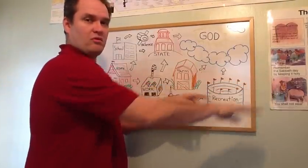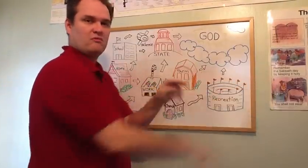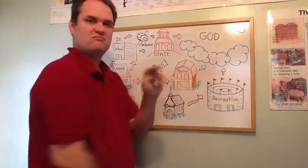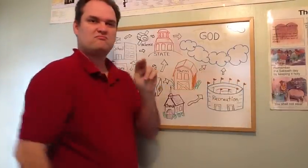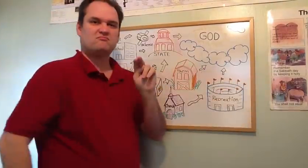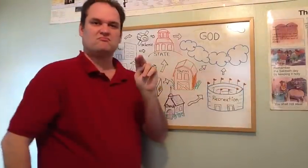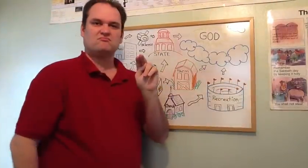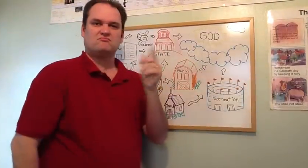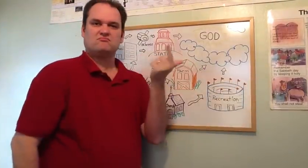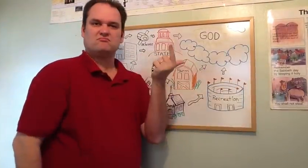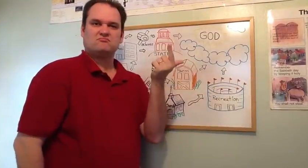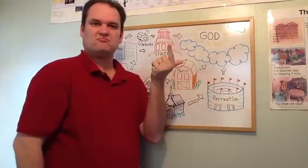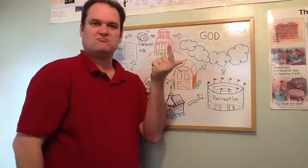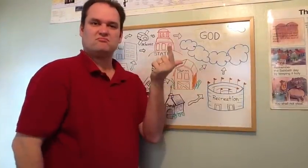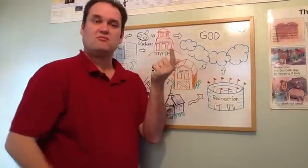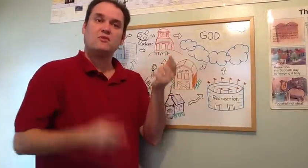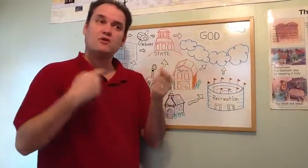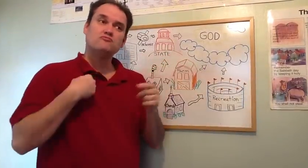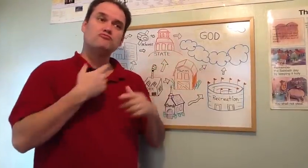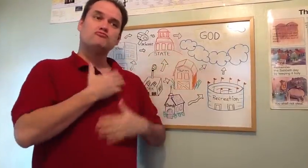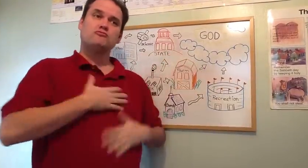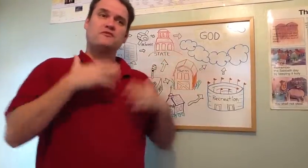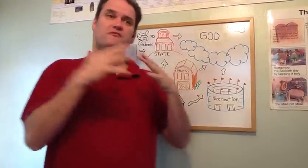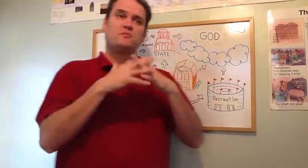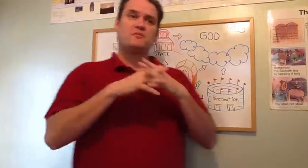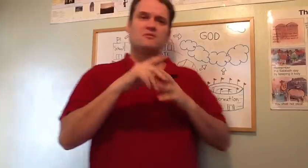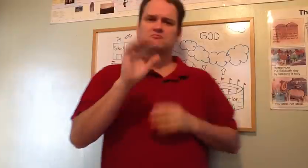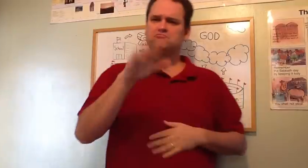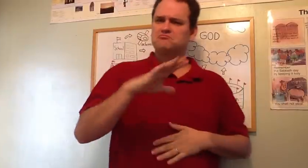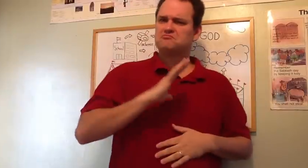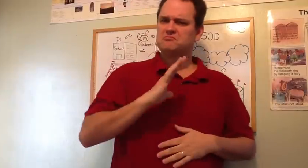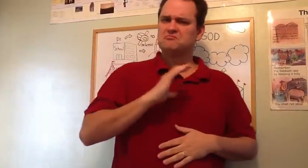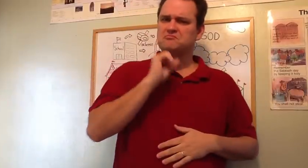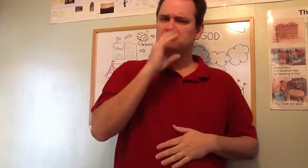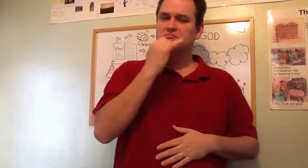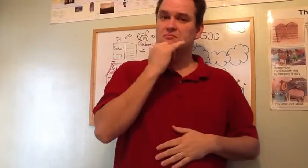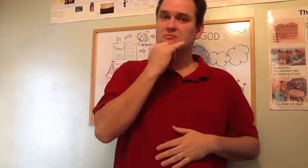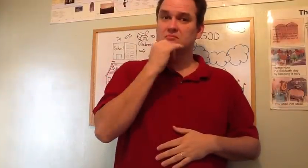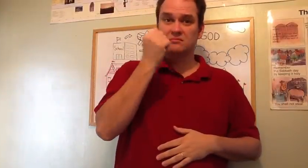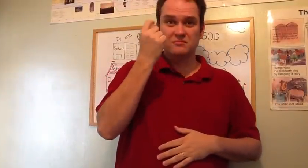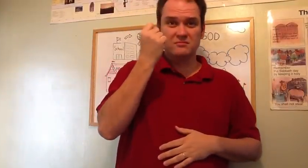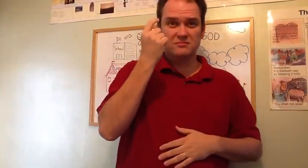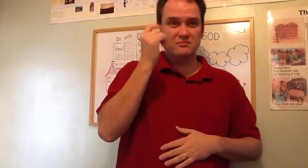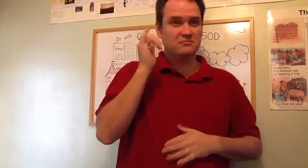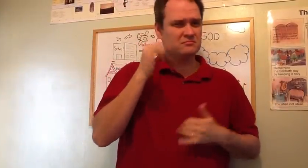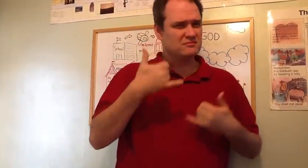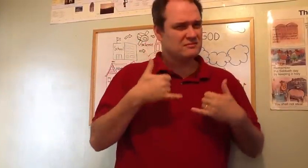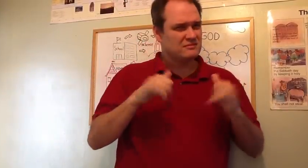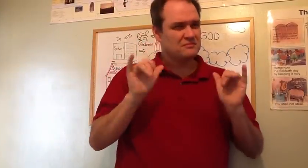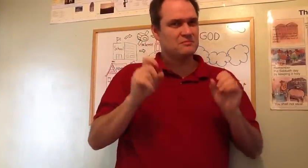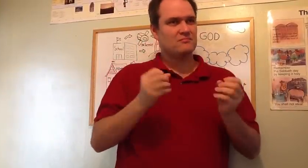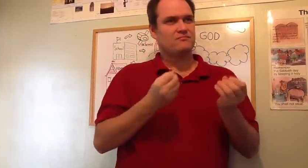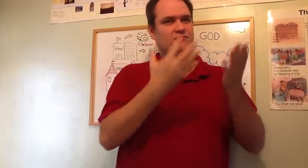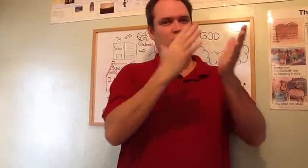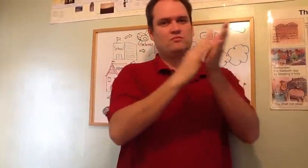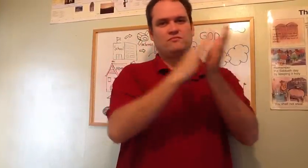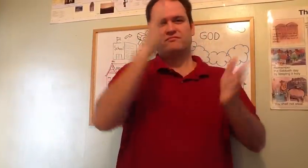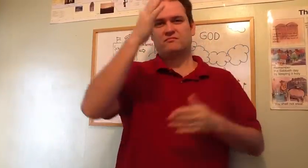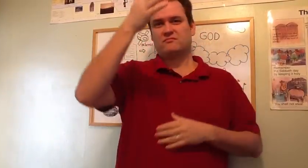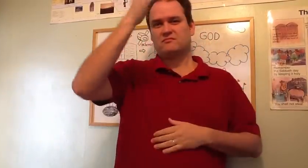If they take God out of the equation, it's not good. But if you enjoy football, it's fine to enjoy football, but as long as